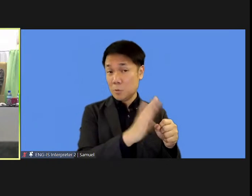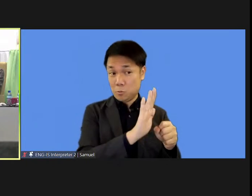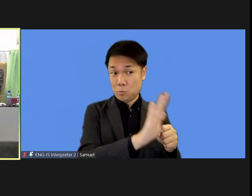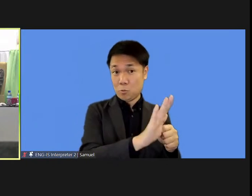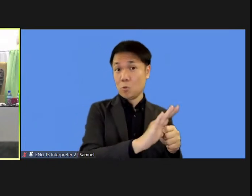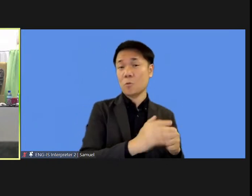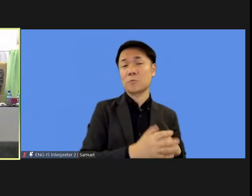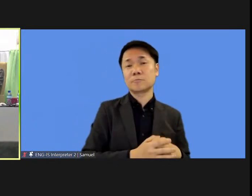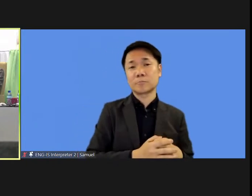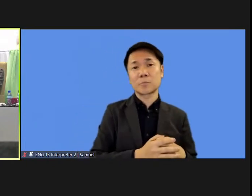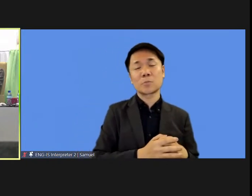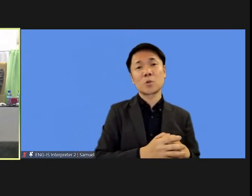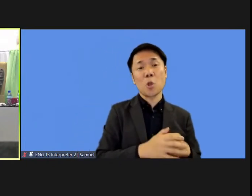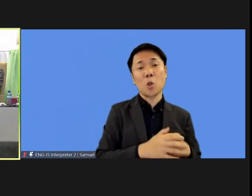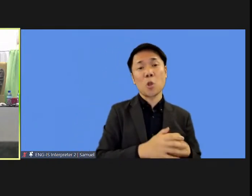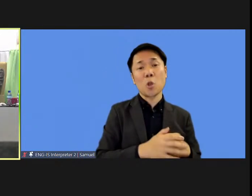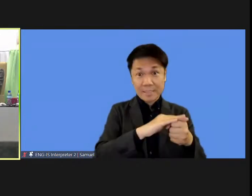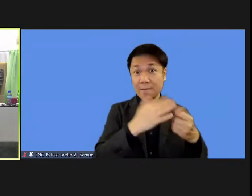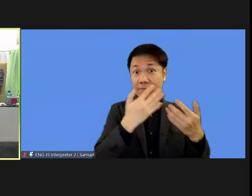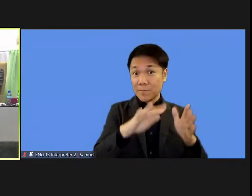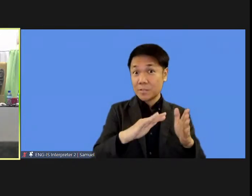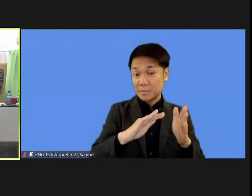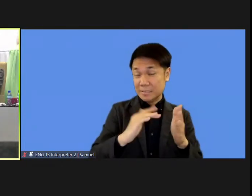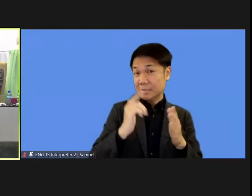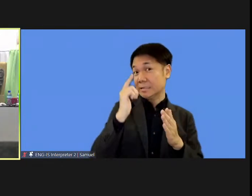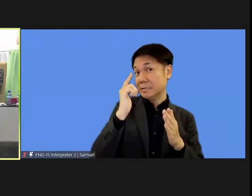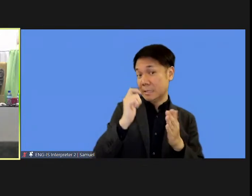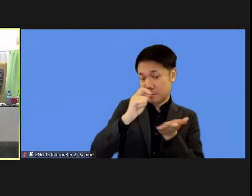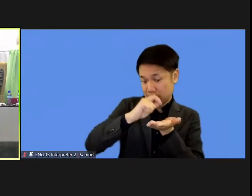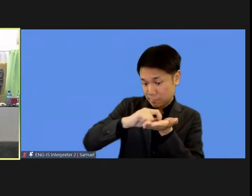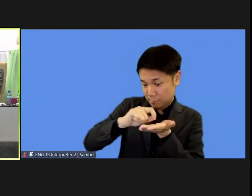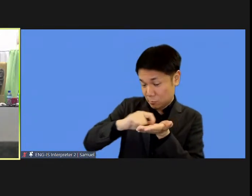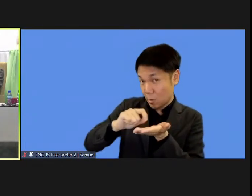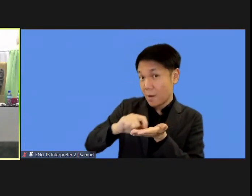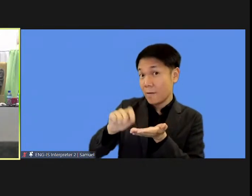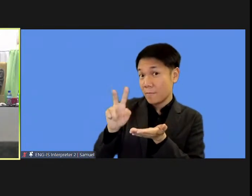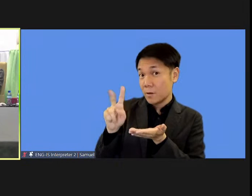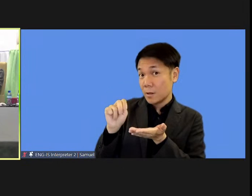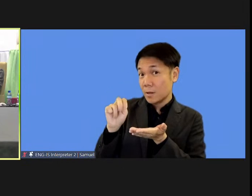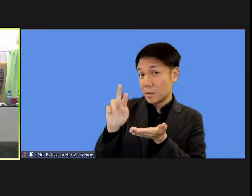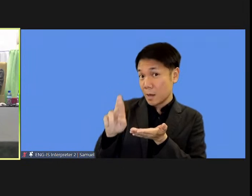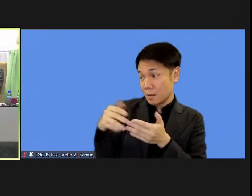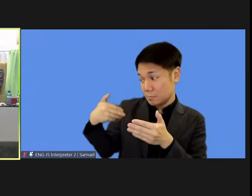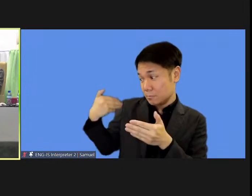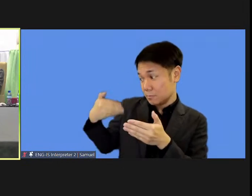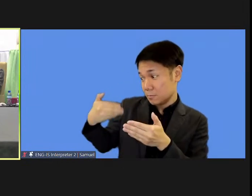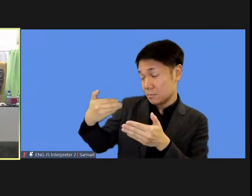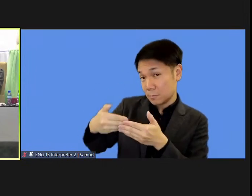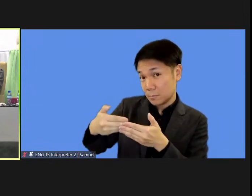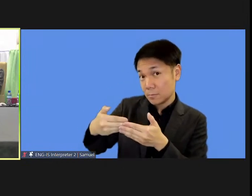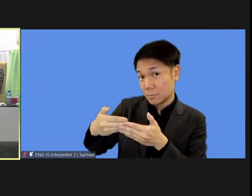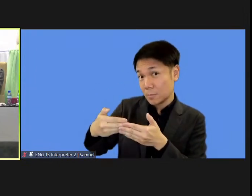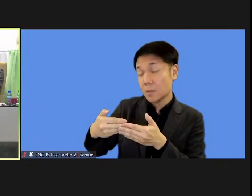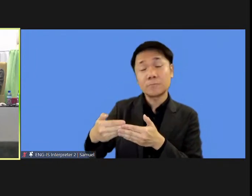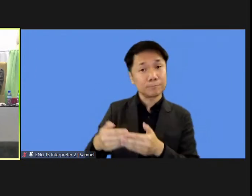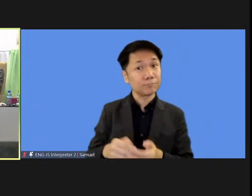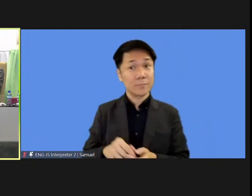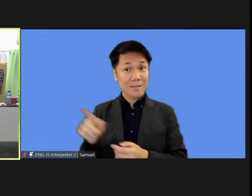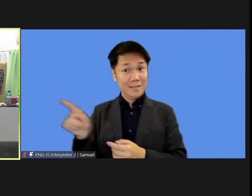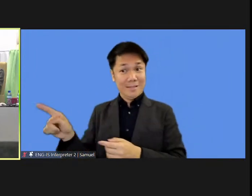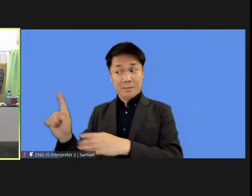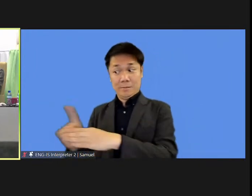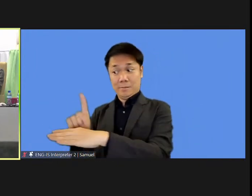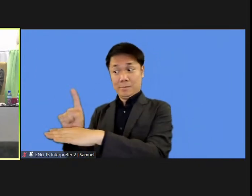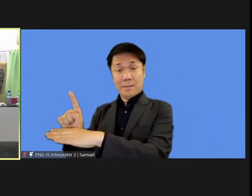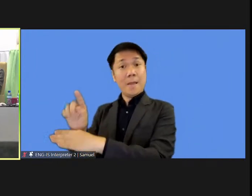your jurisdictions and took into consideration the two agenda? I think we heard a lot from the experience of Benin, how they use those data. We want to hear